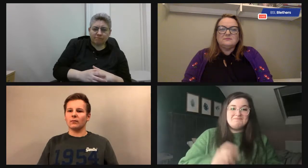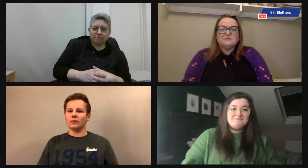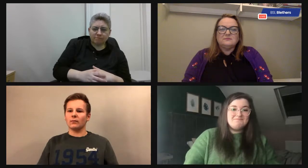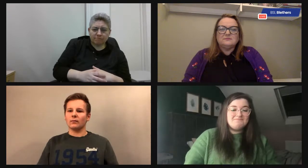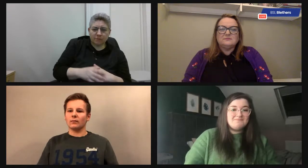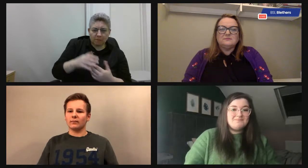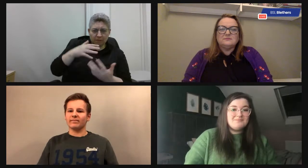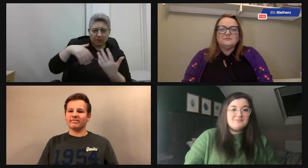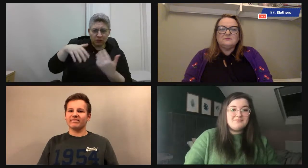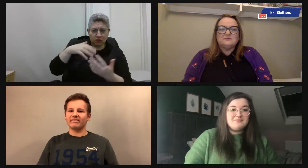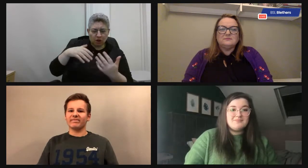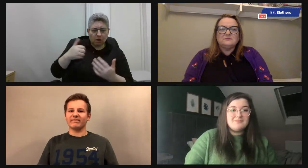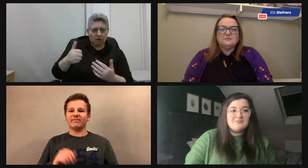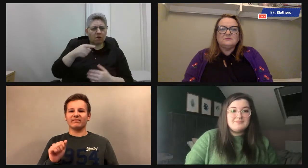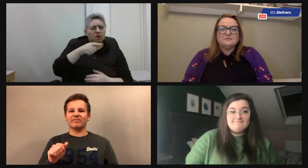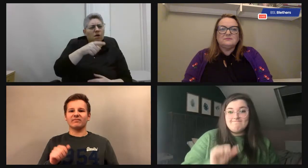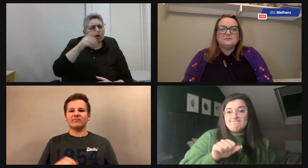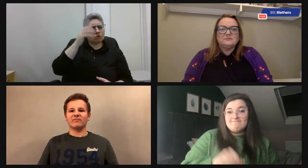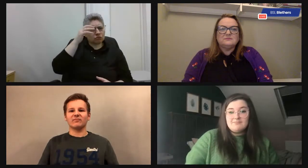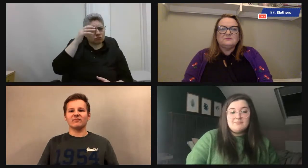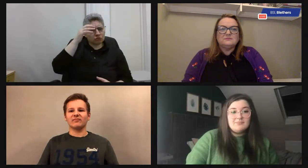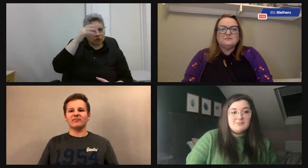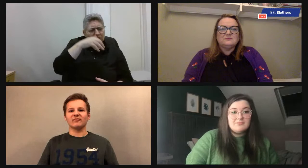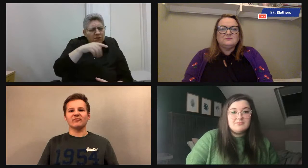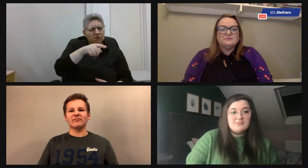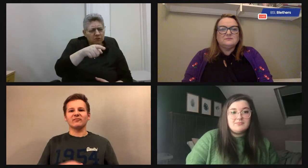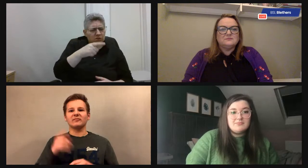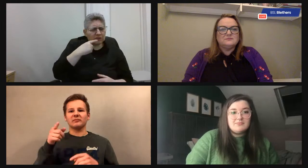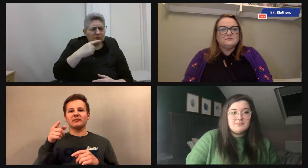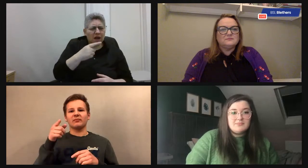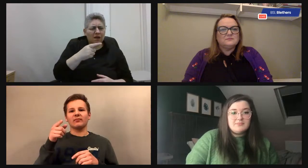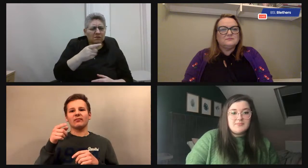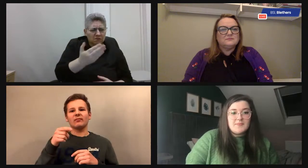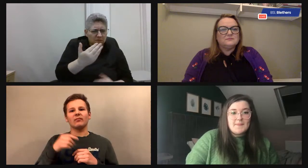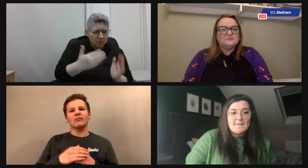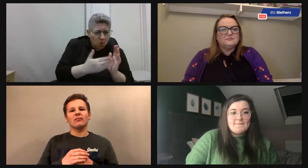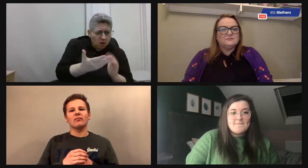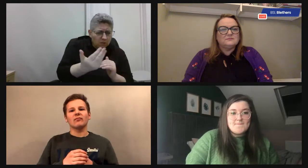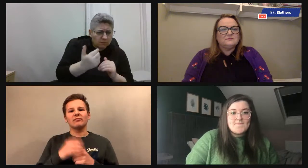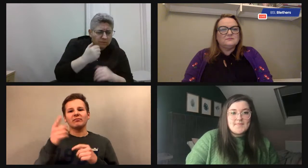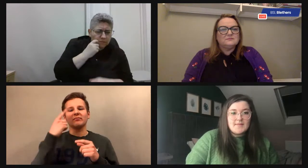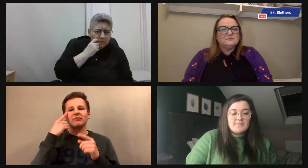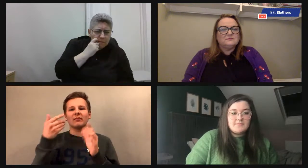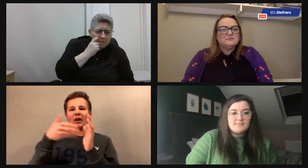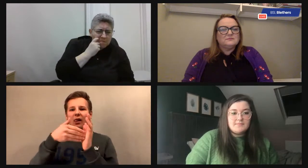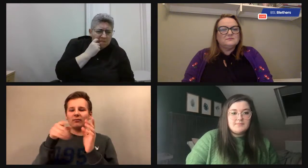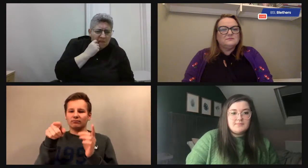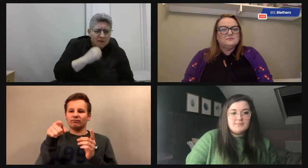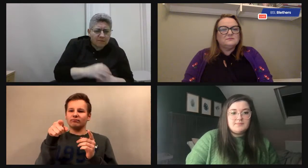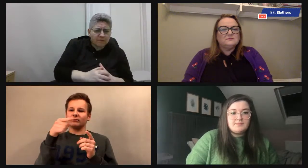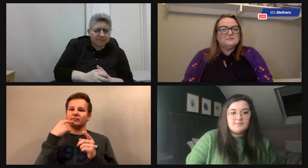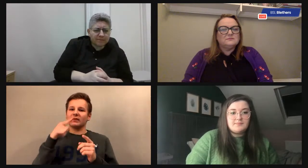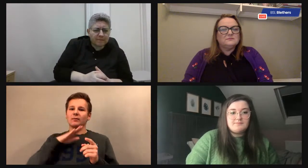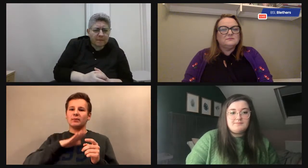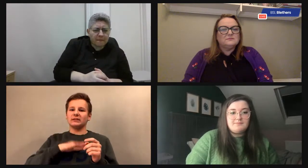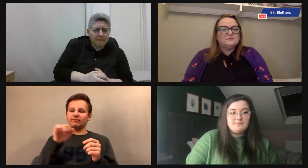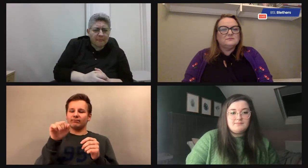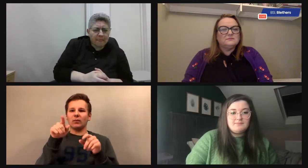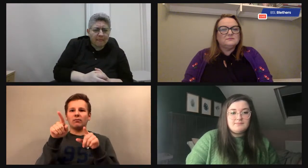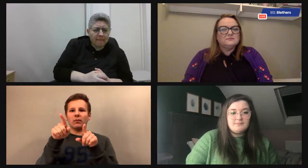that then compounded the anxiety. So a mixture of things going on there. And Kristers, sorry, you want to say something